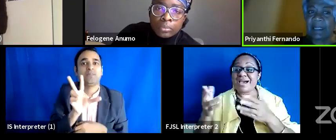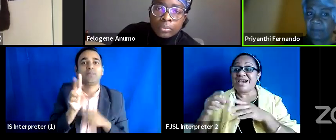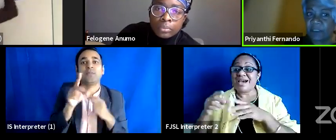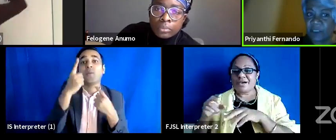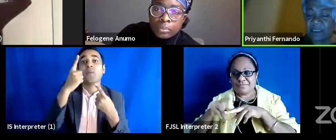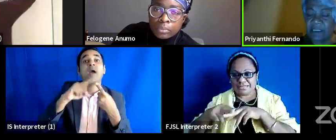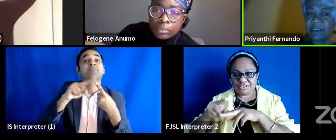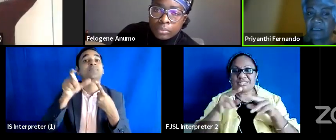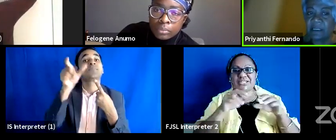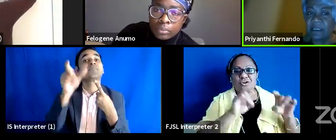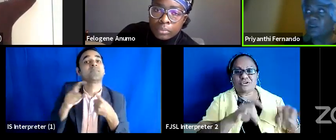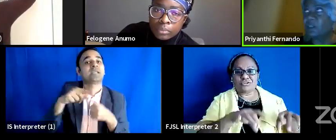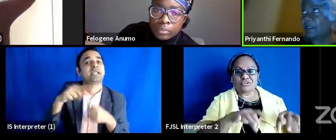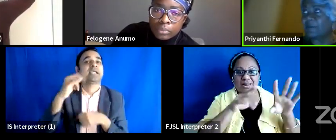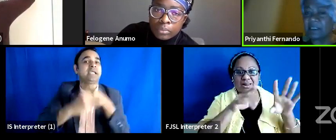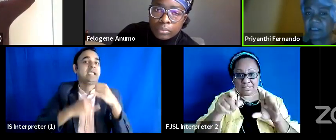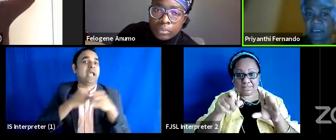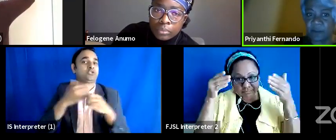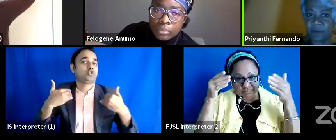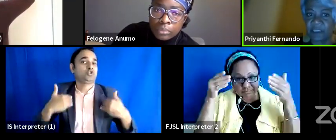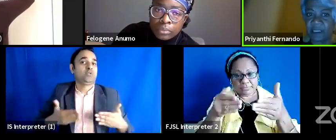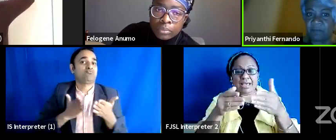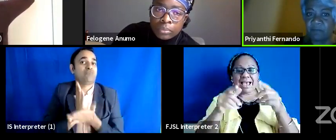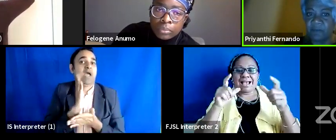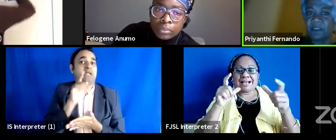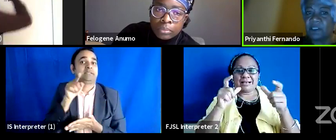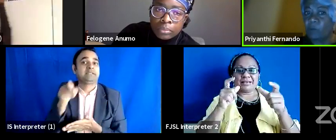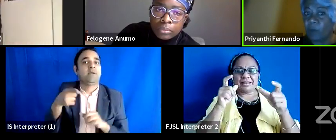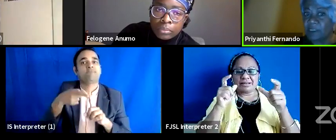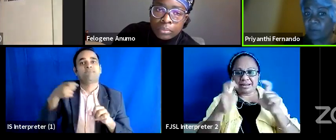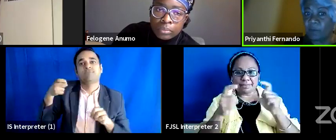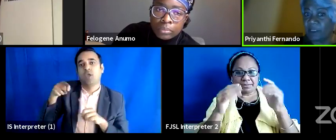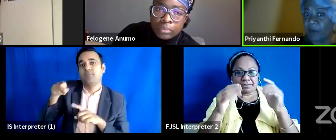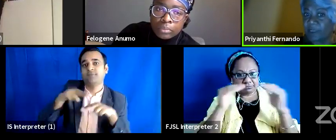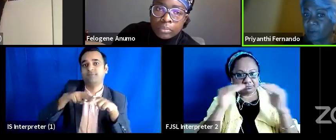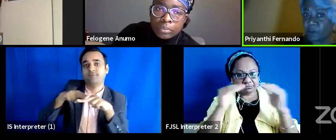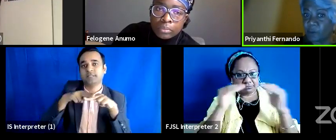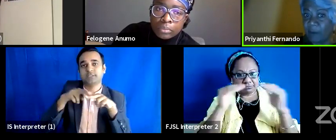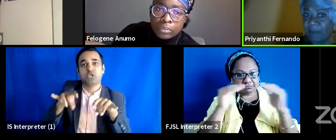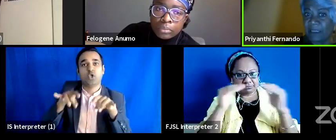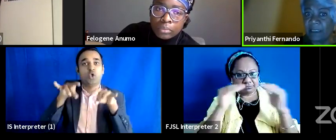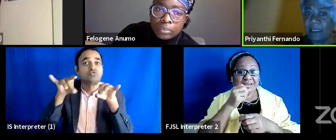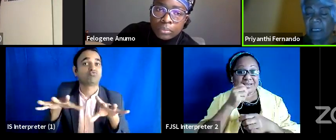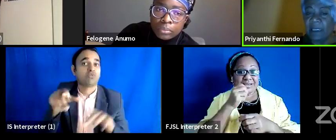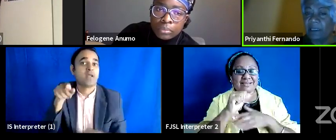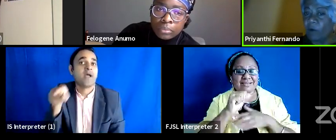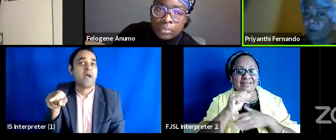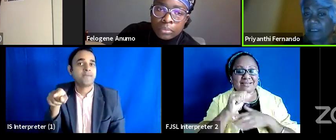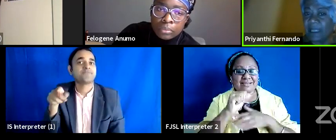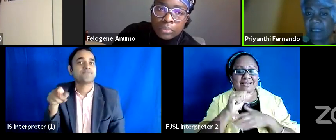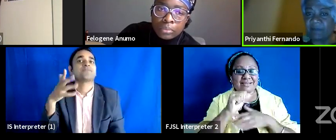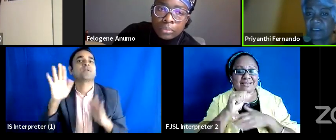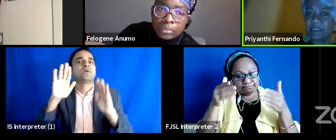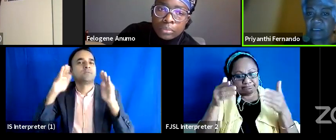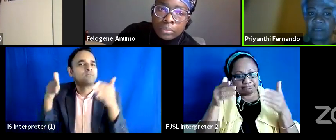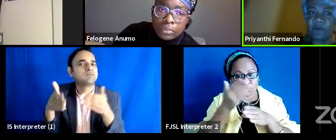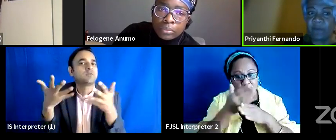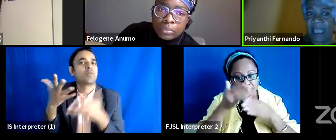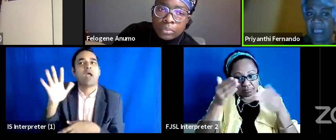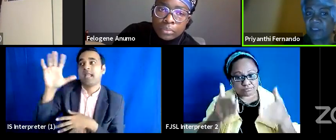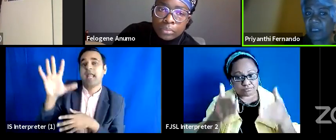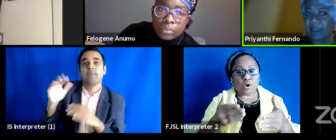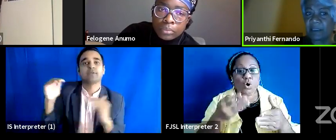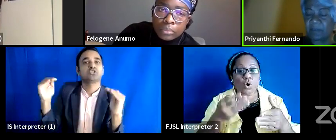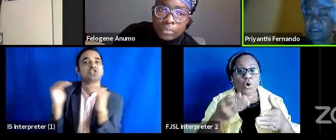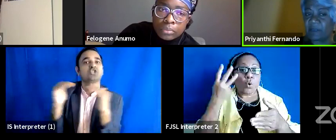specializing in climate justice, gender, and security. She works with grassroots women in all their diversity